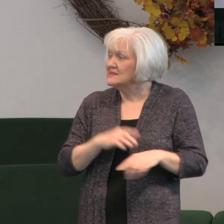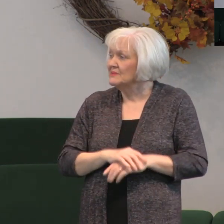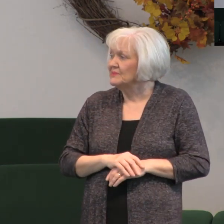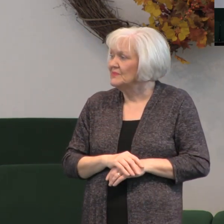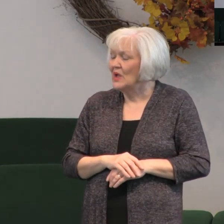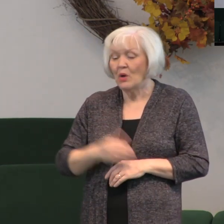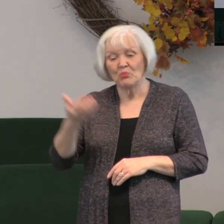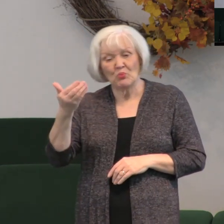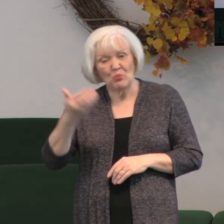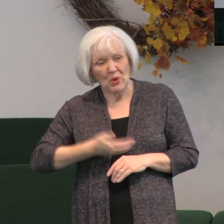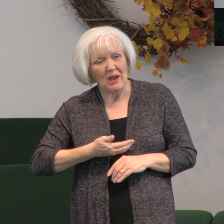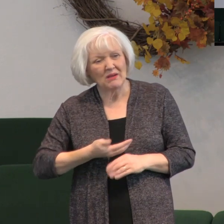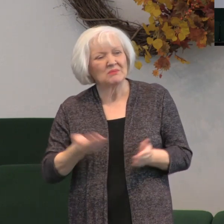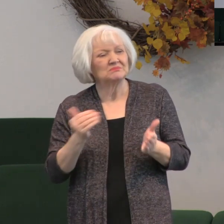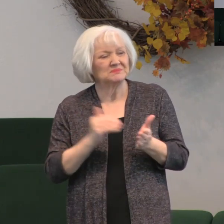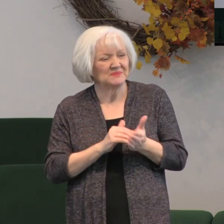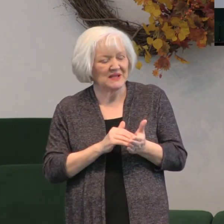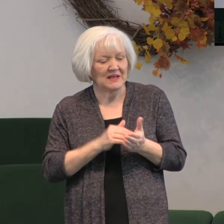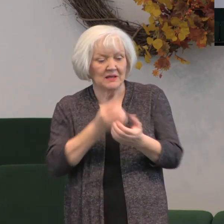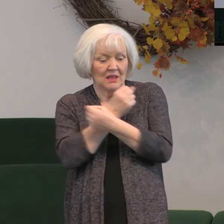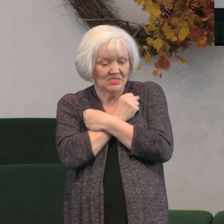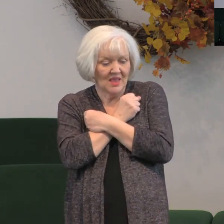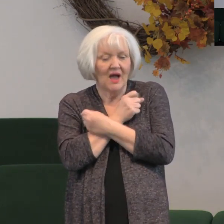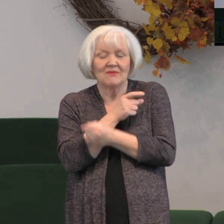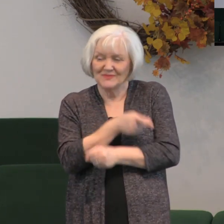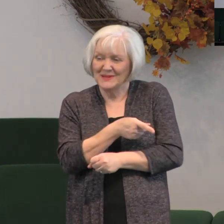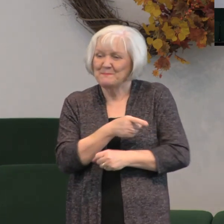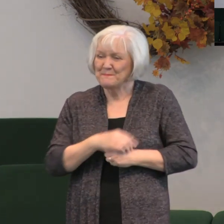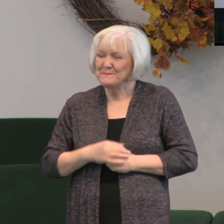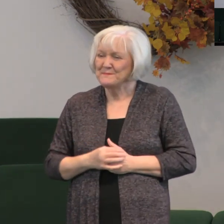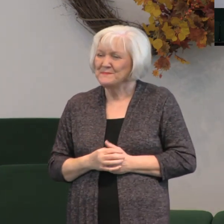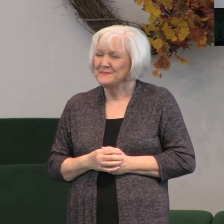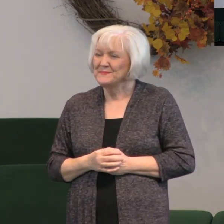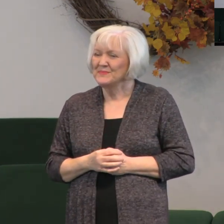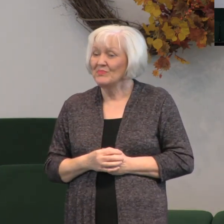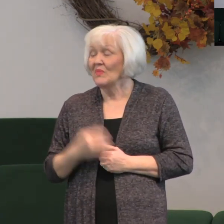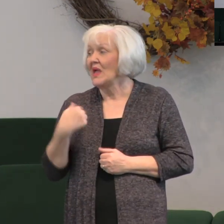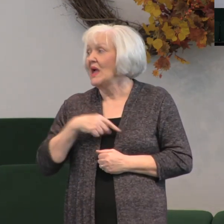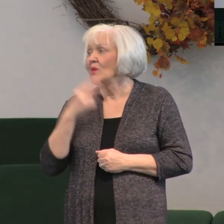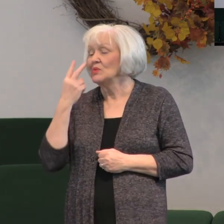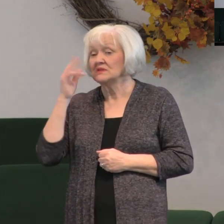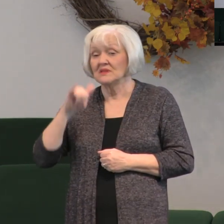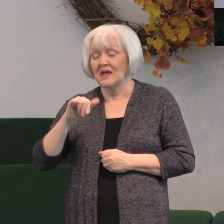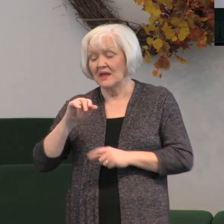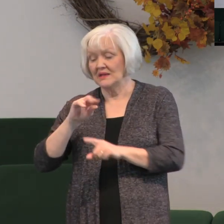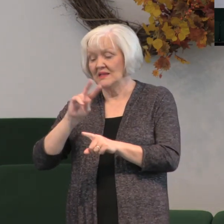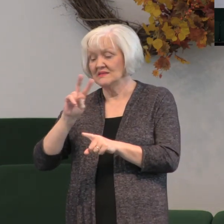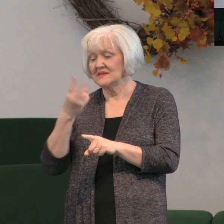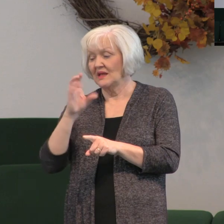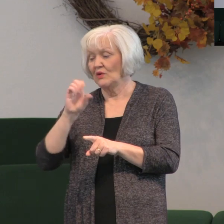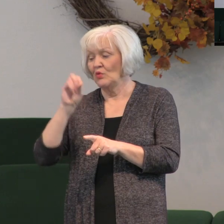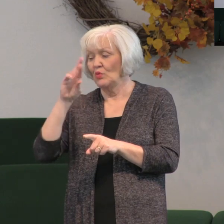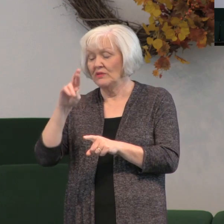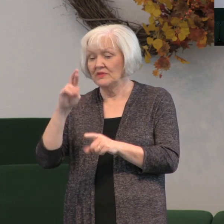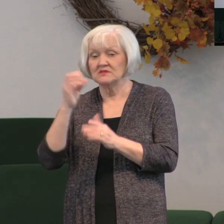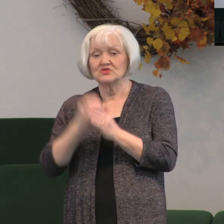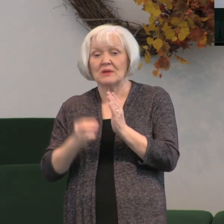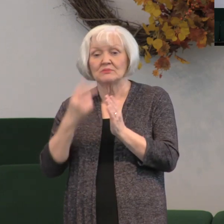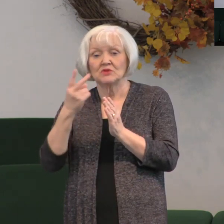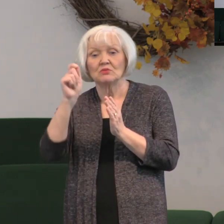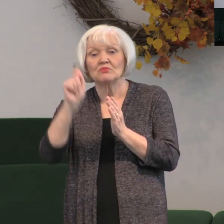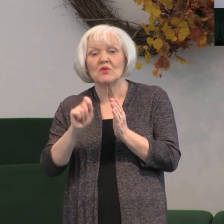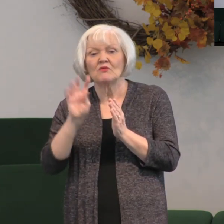welcome him back in and love him and we see this in 2 Corinthians chapter 2 verse